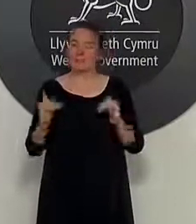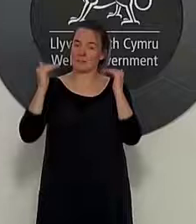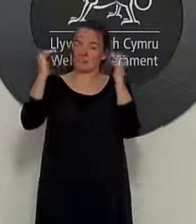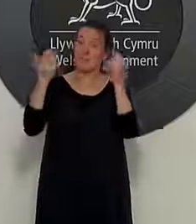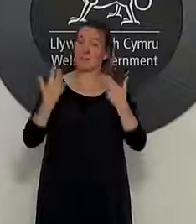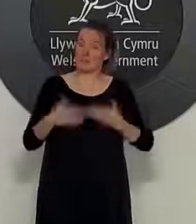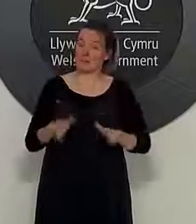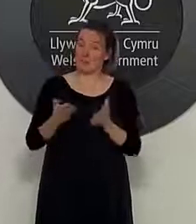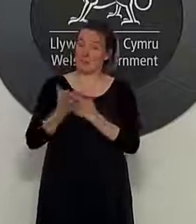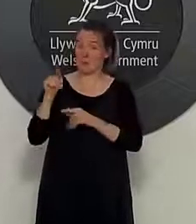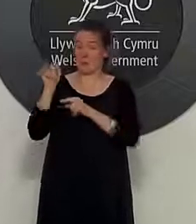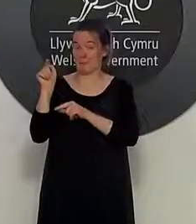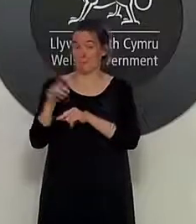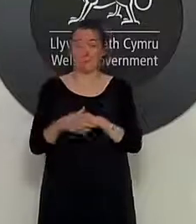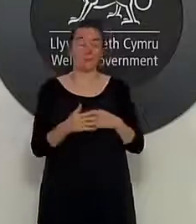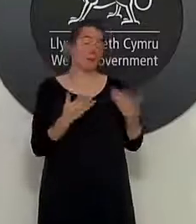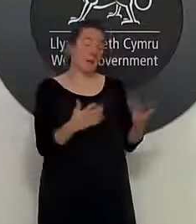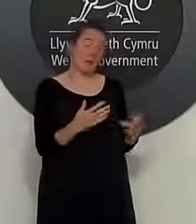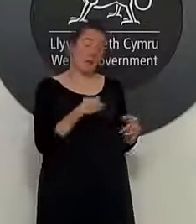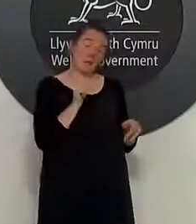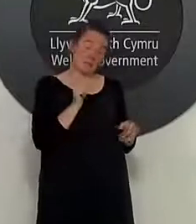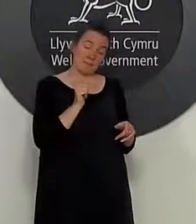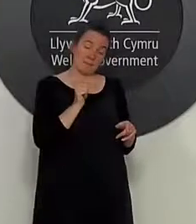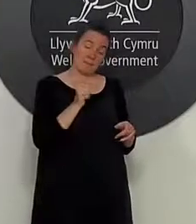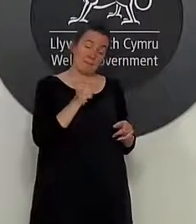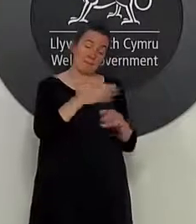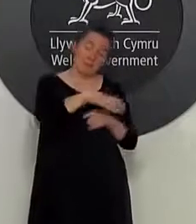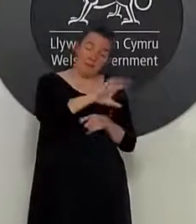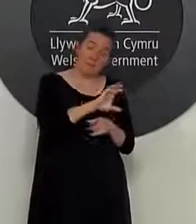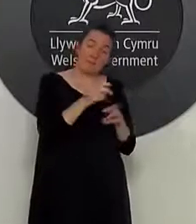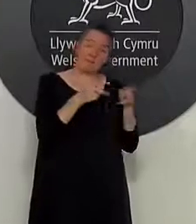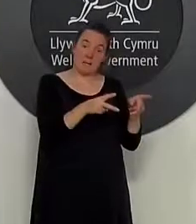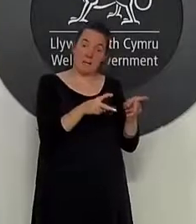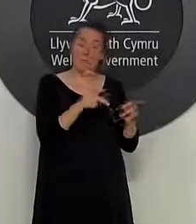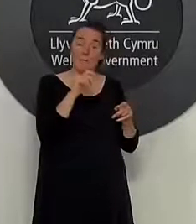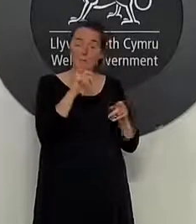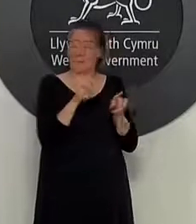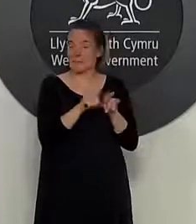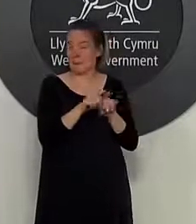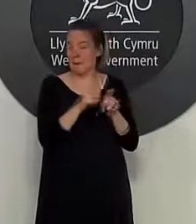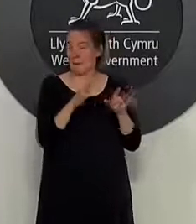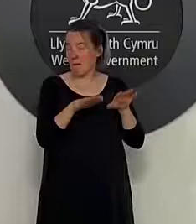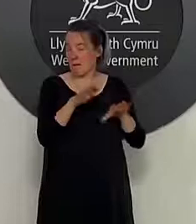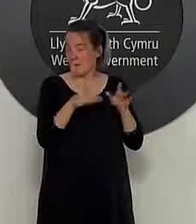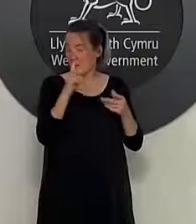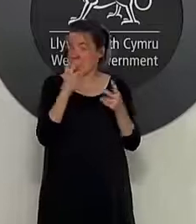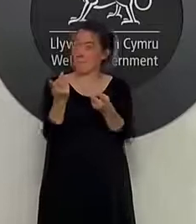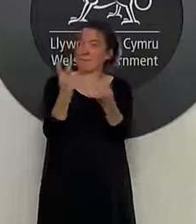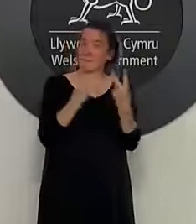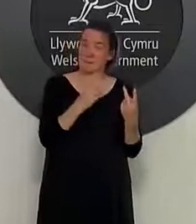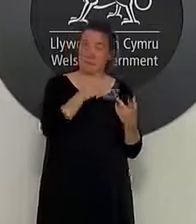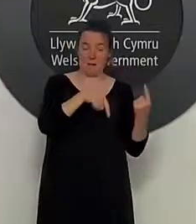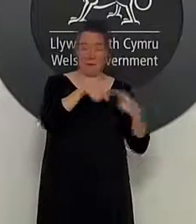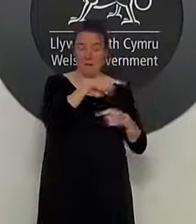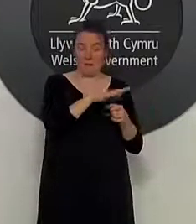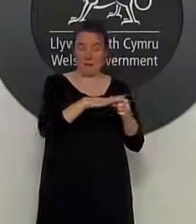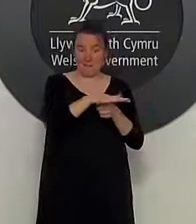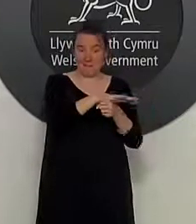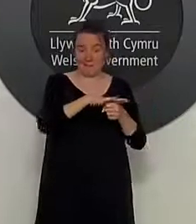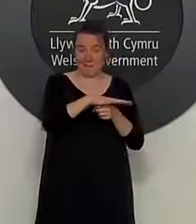And we expect a licensing scheme to do the same for the visitor economy and for